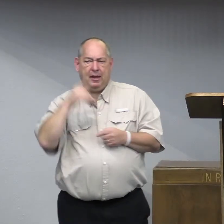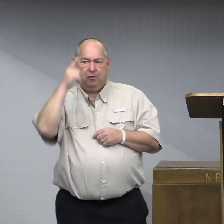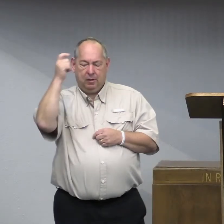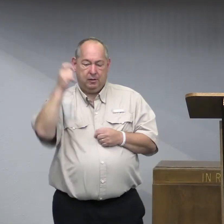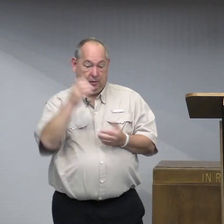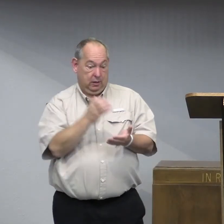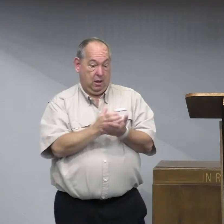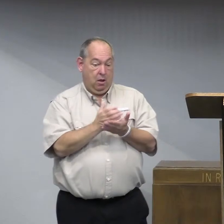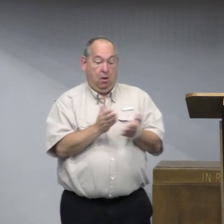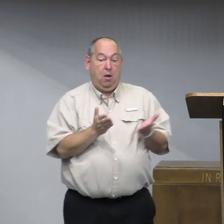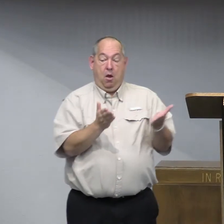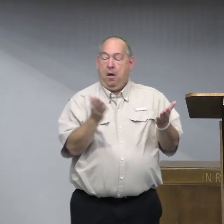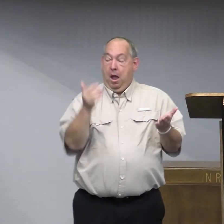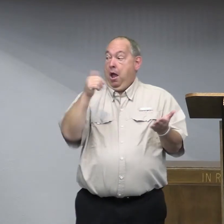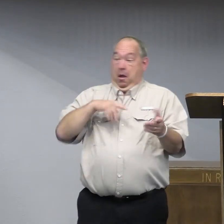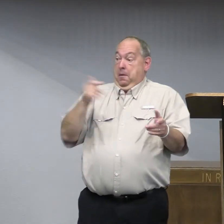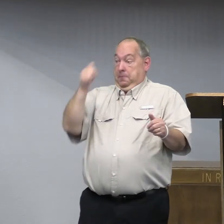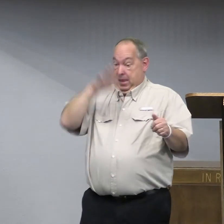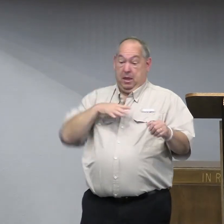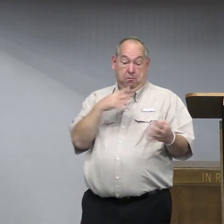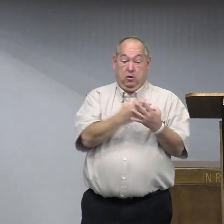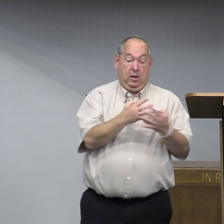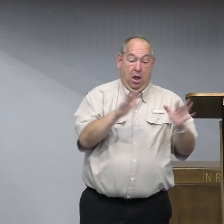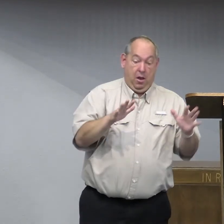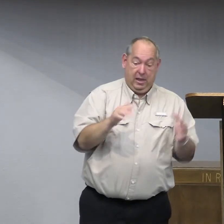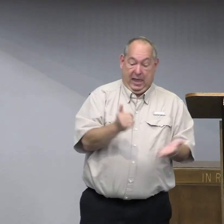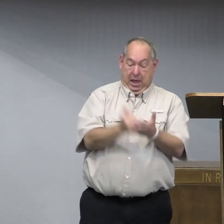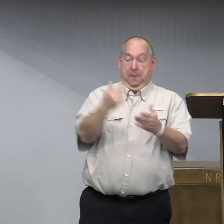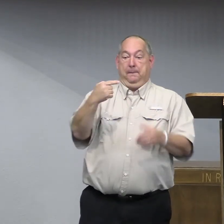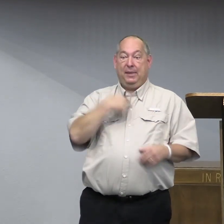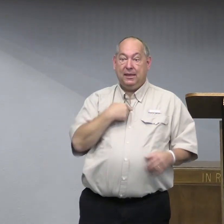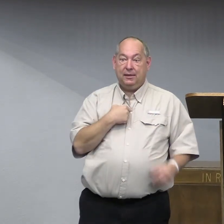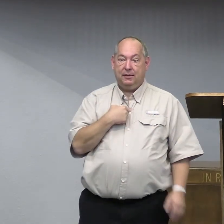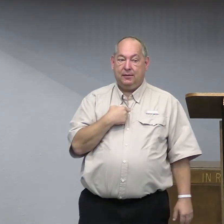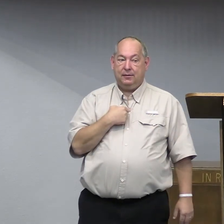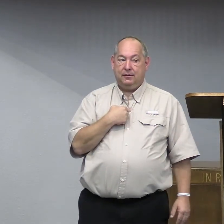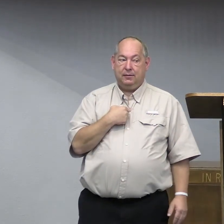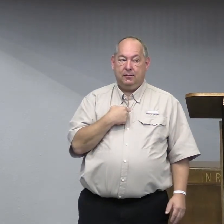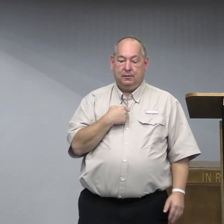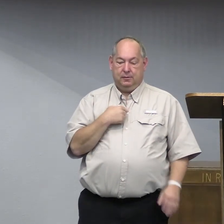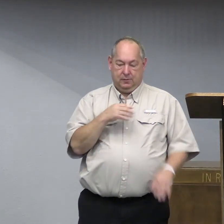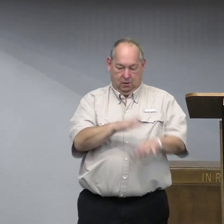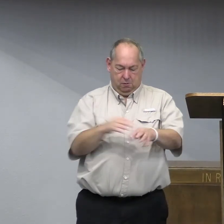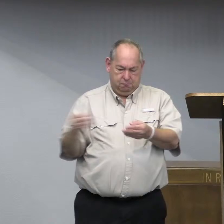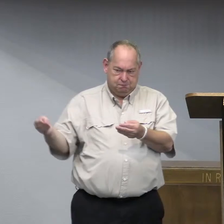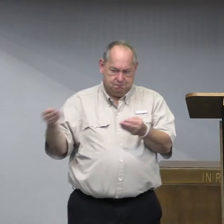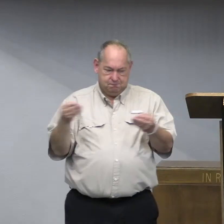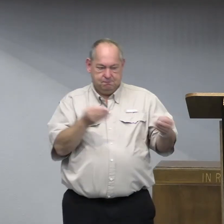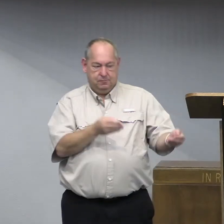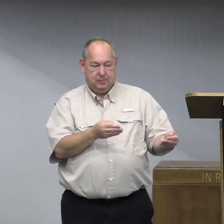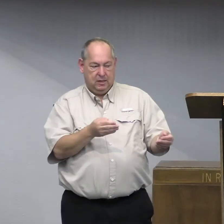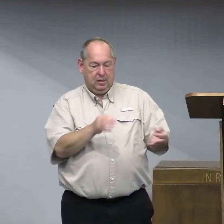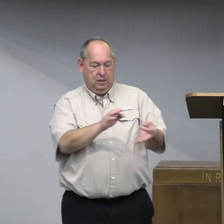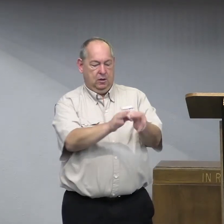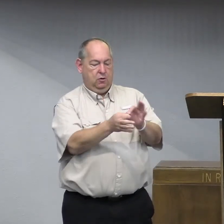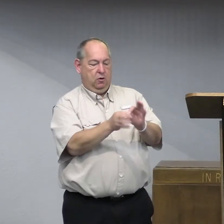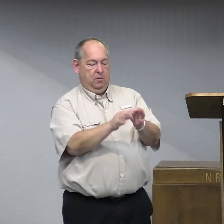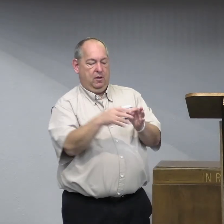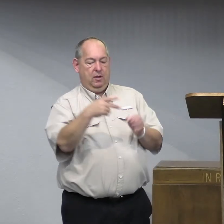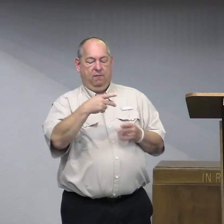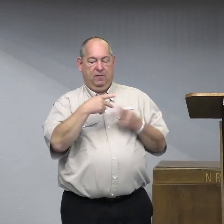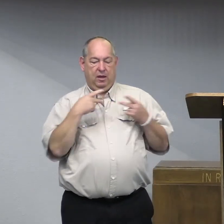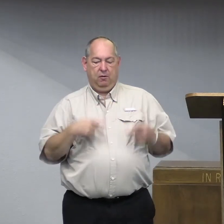cupbearer finally remembers, oh, there's a guy that helped me. Calls him in. He interprets